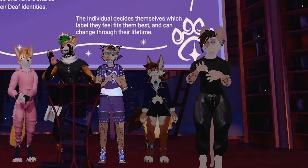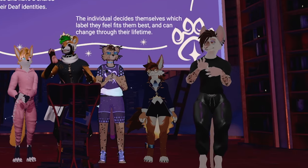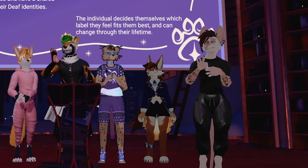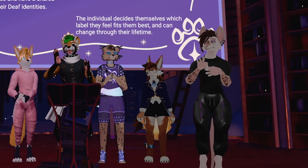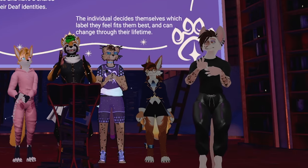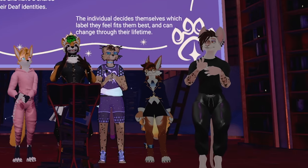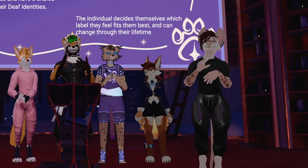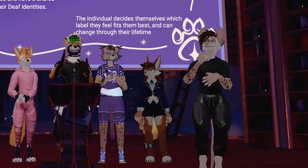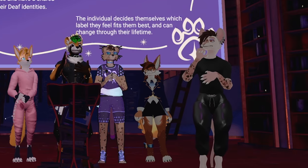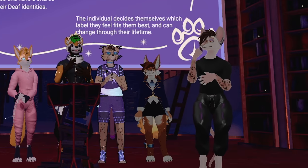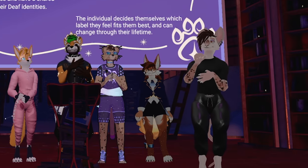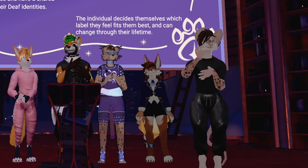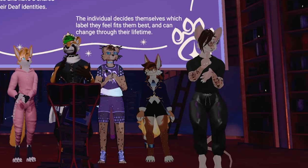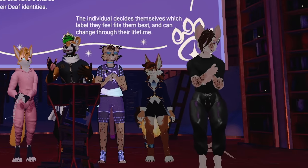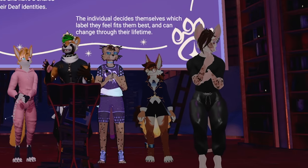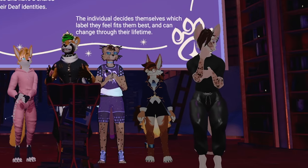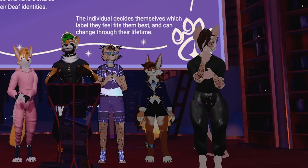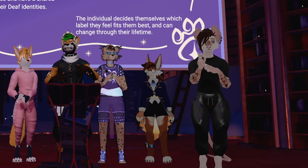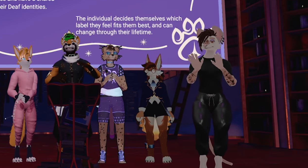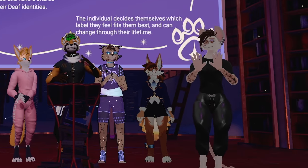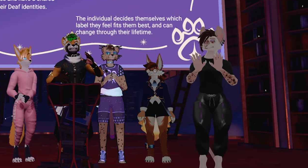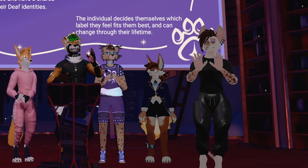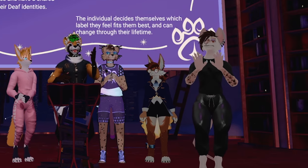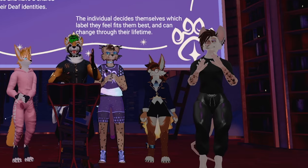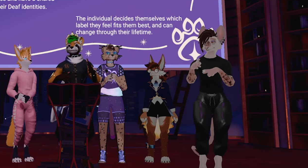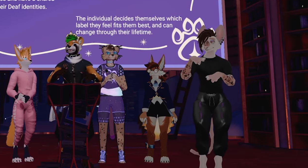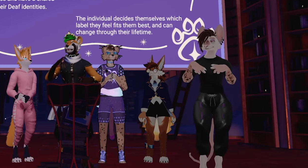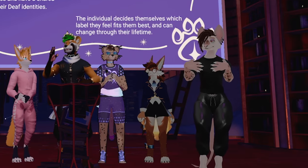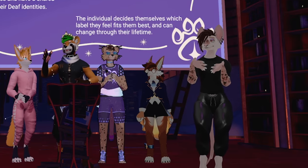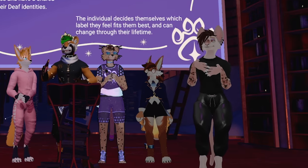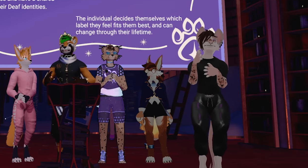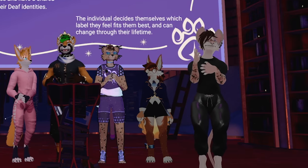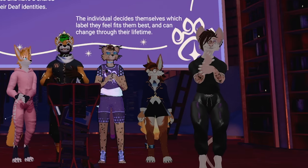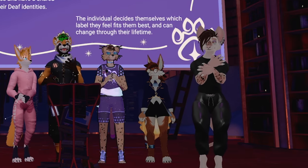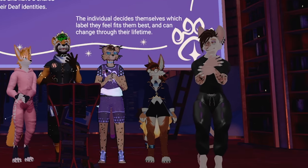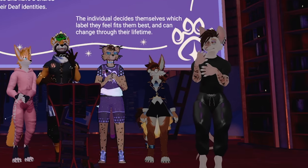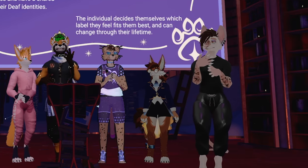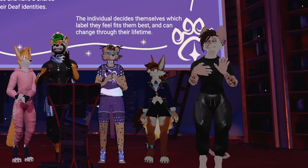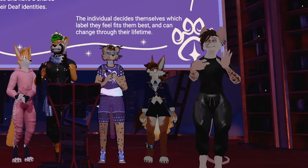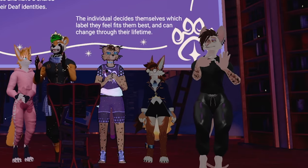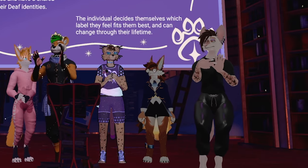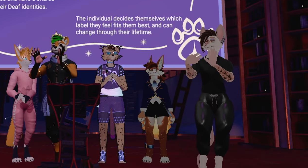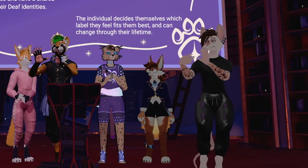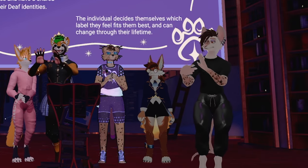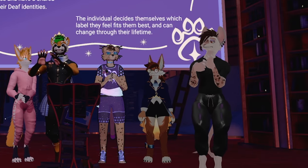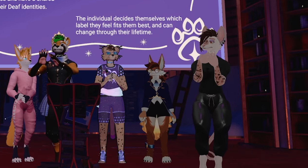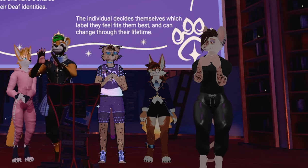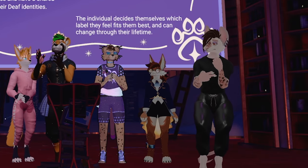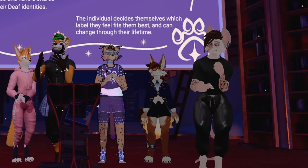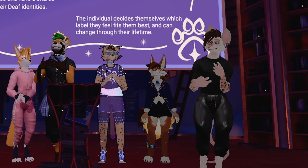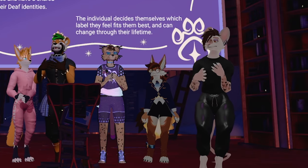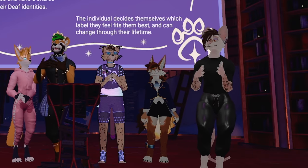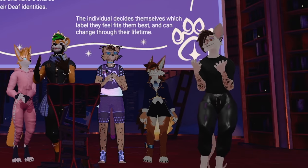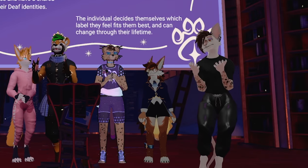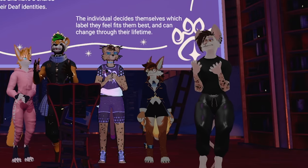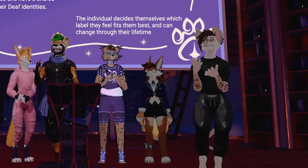are on that spectrum and say, I am hard of hearing and deaf. Some people say it's really what they